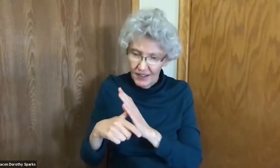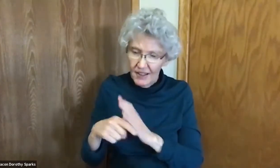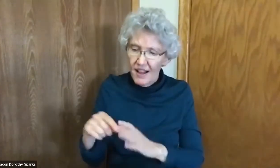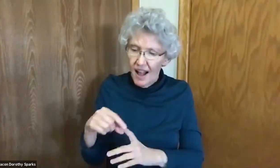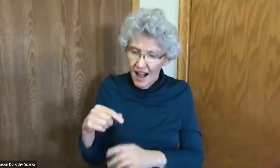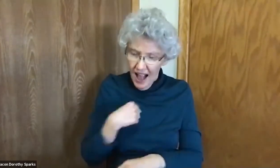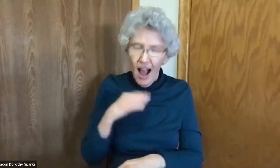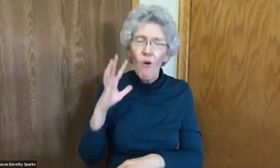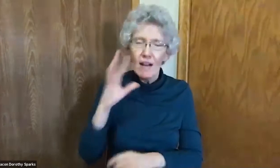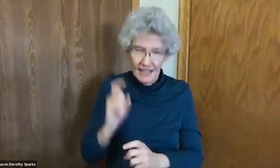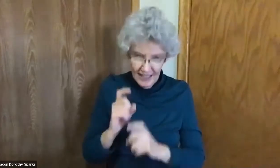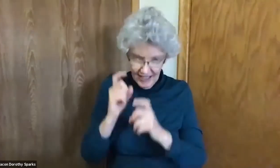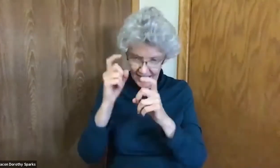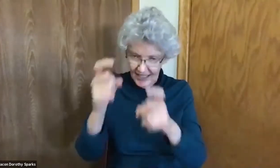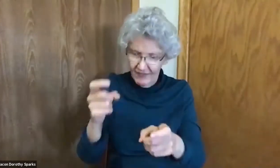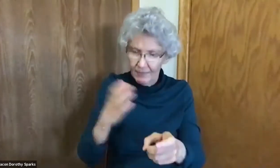and ready to forgive.